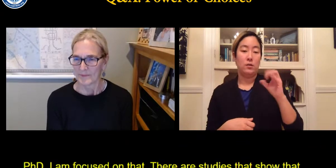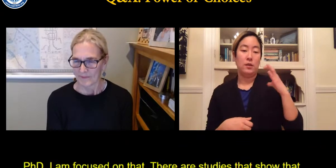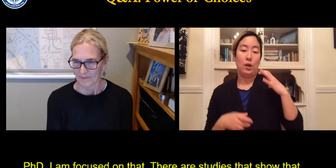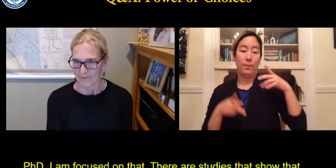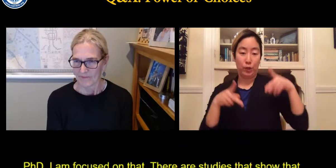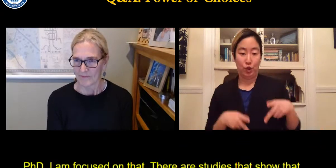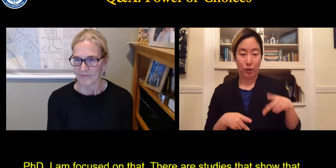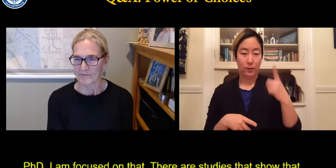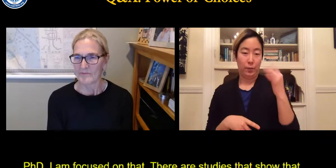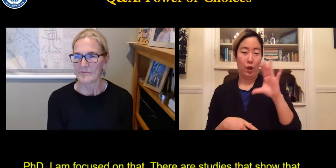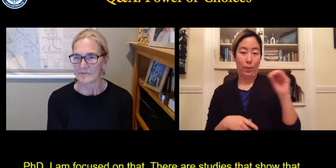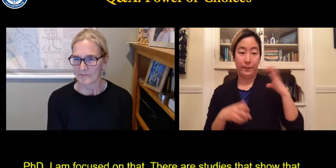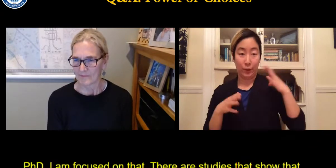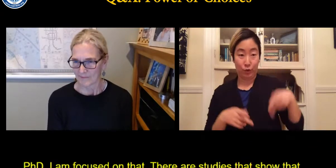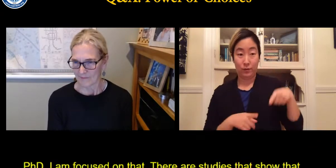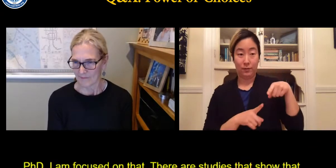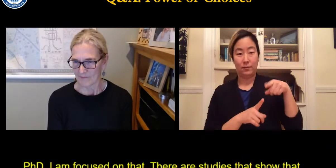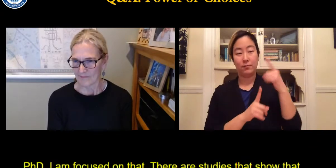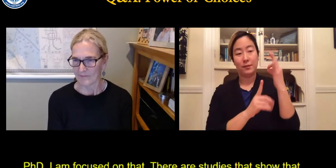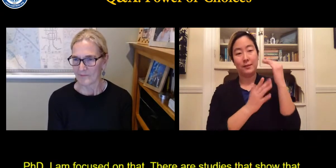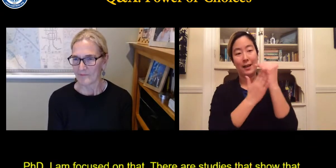community.